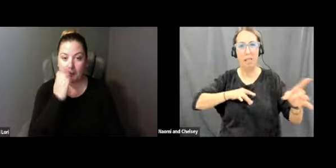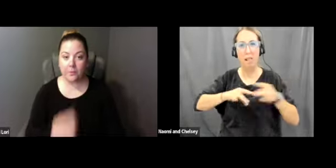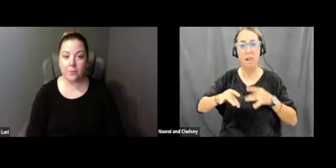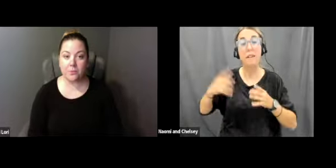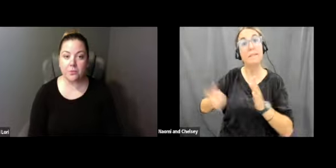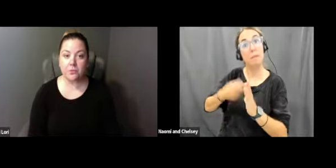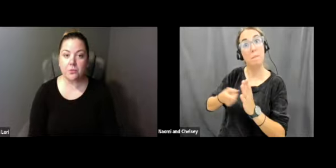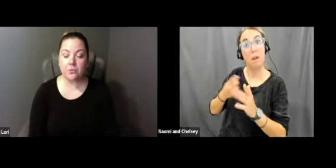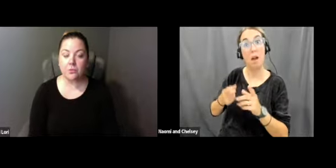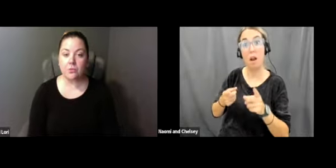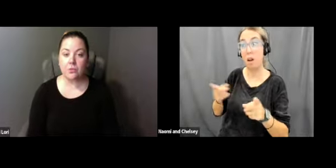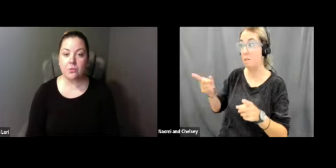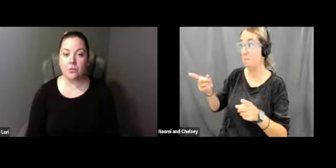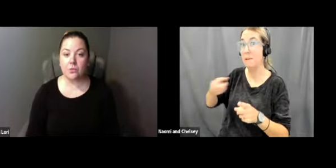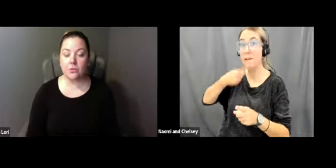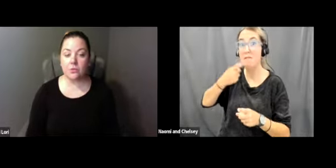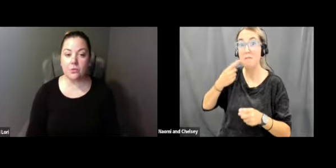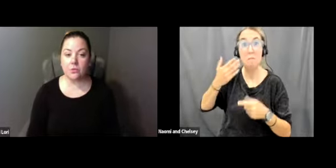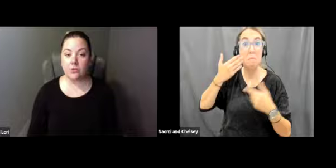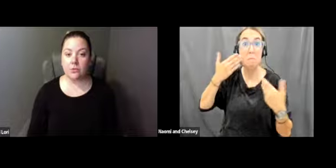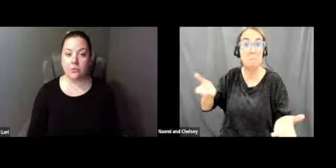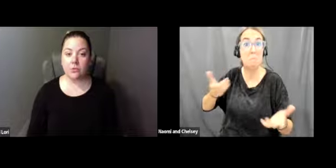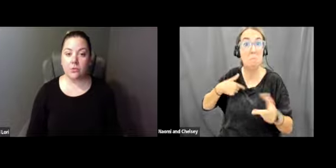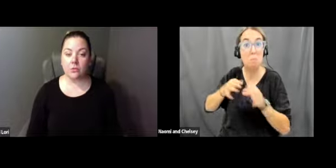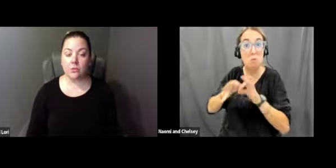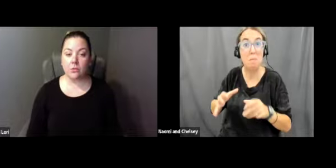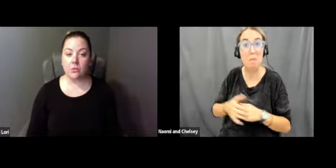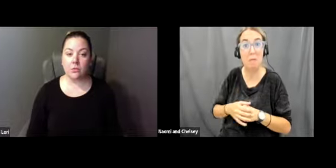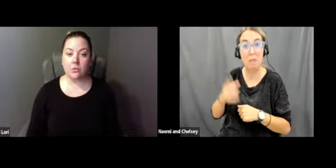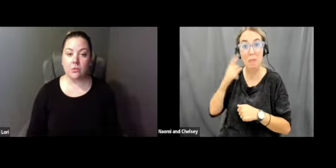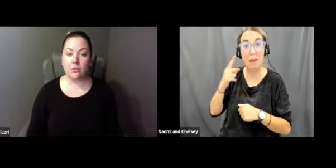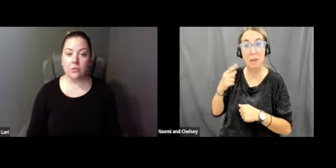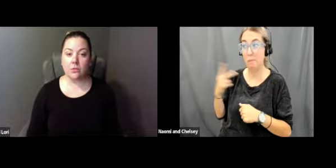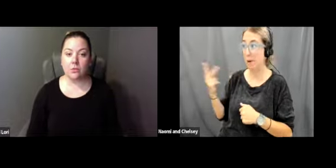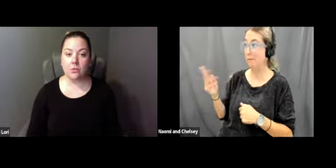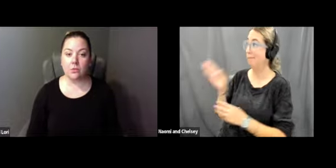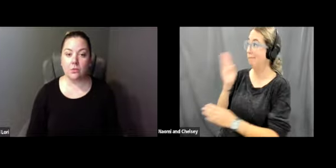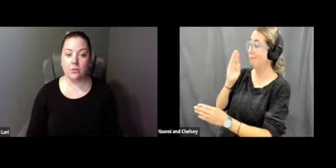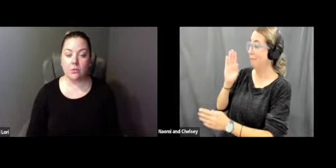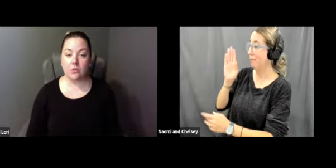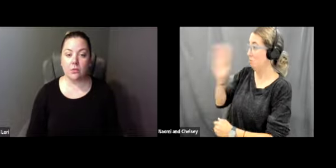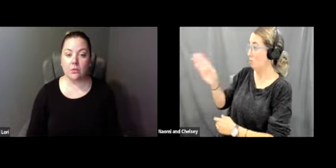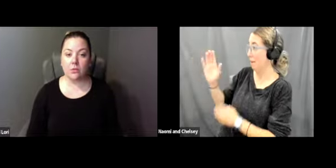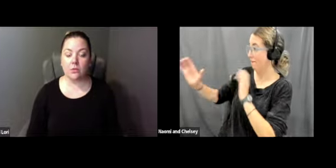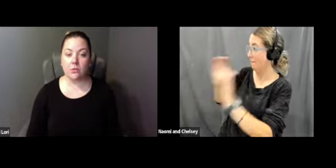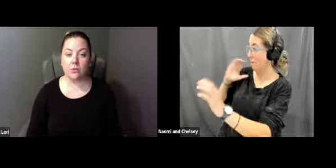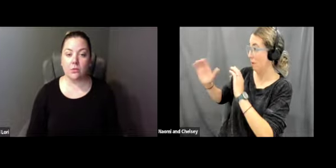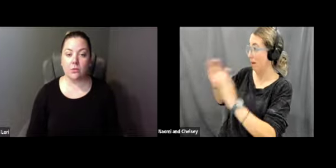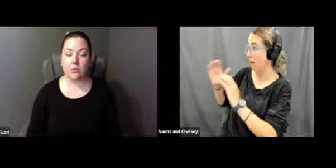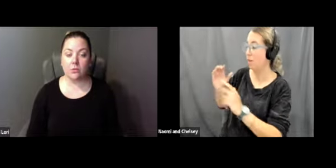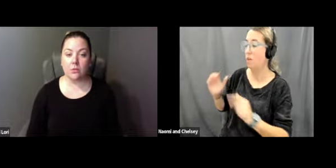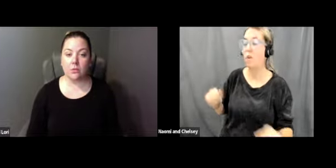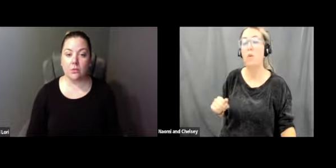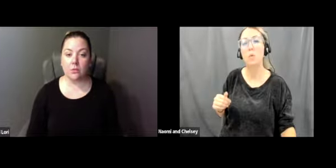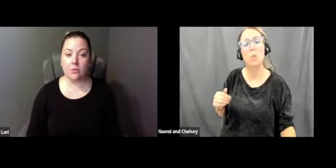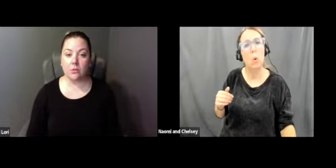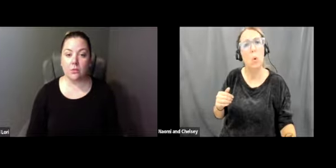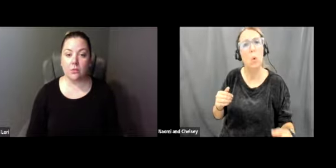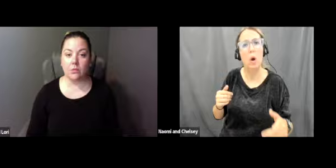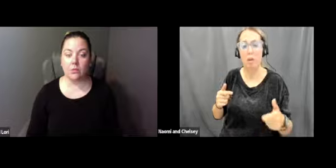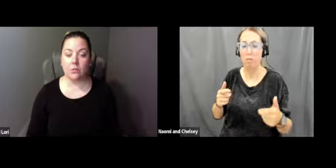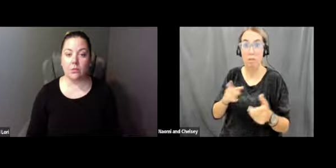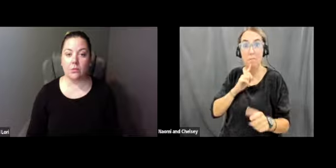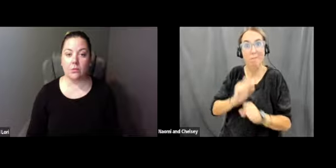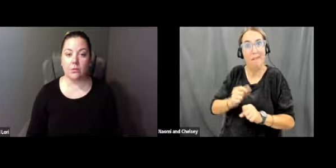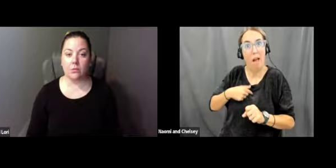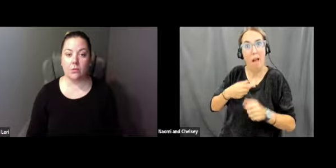I'm saying the things that are being said, even though I'm not. I'm just the conduit, right?